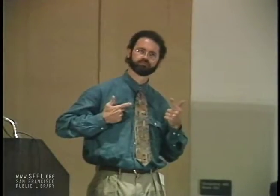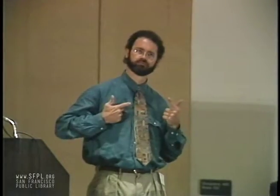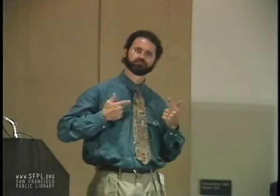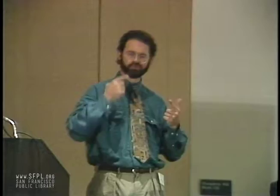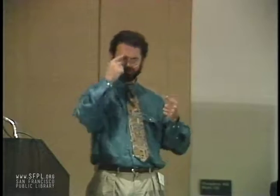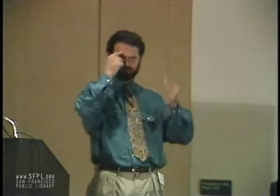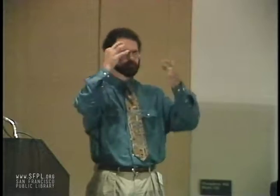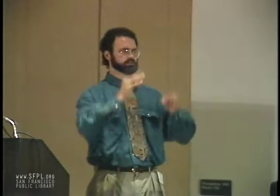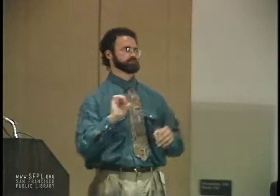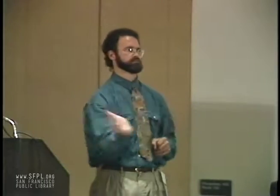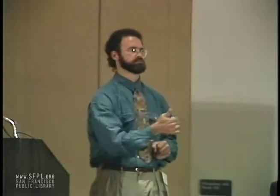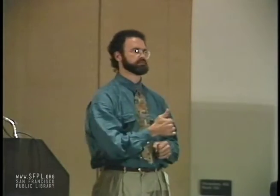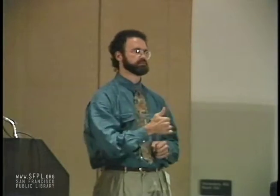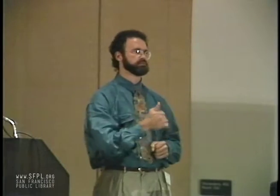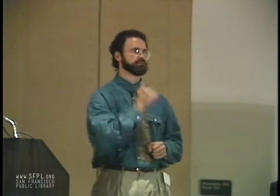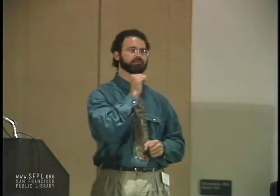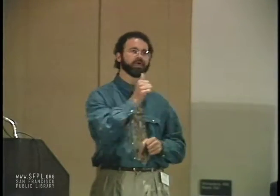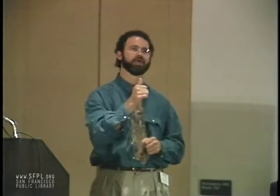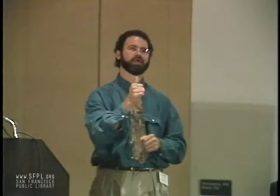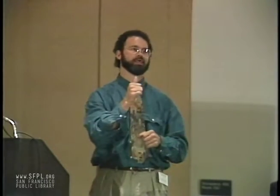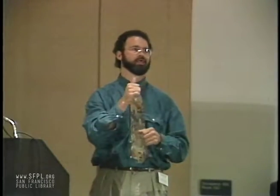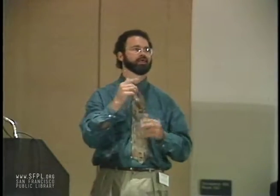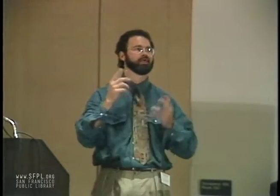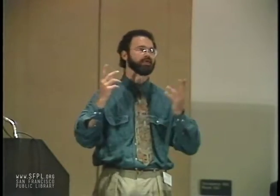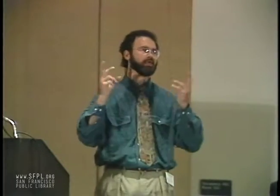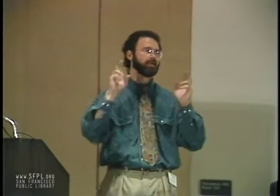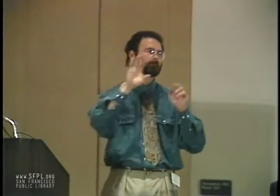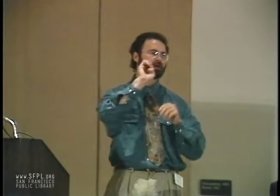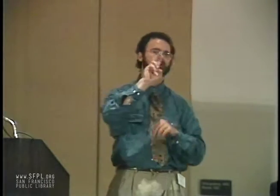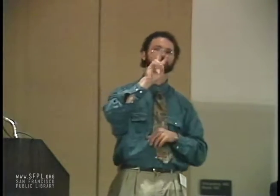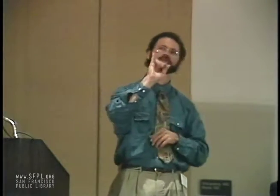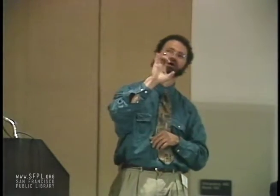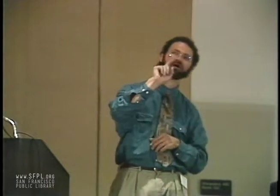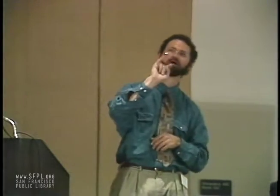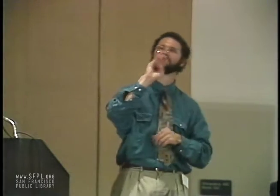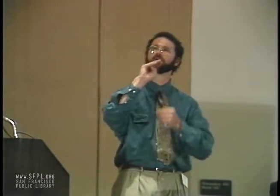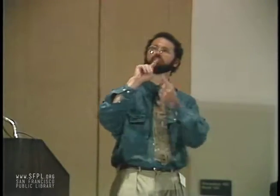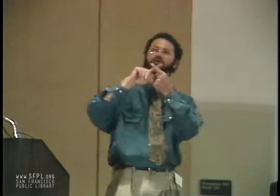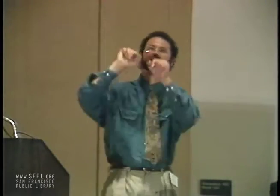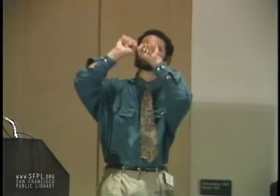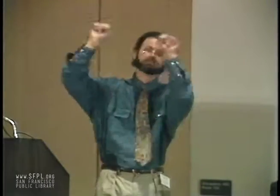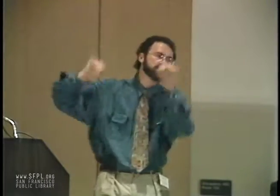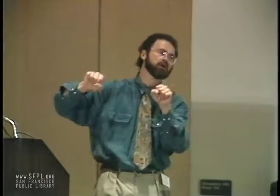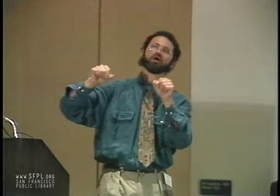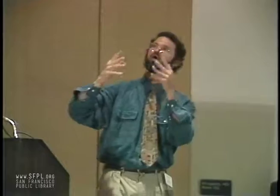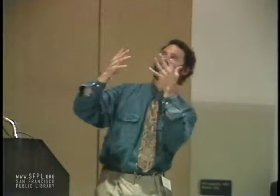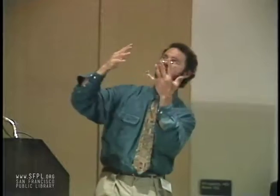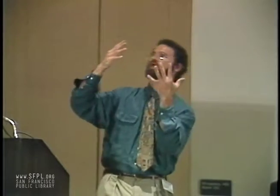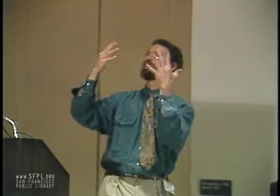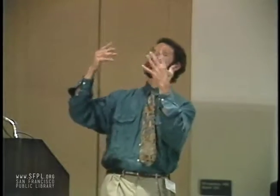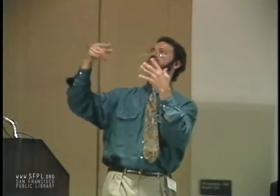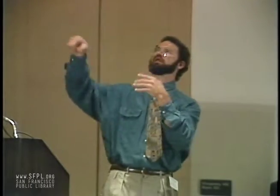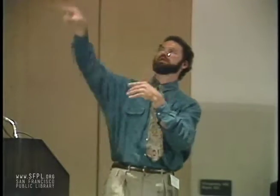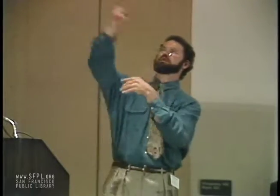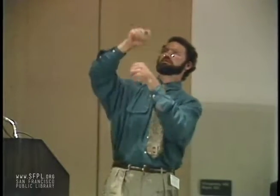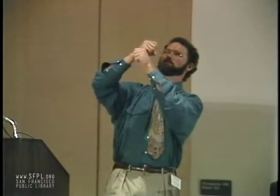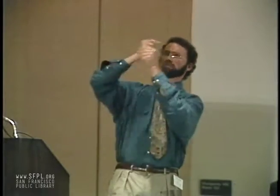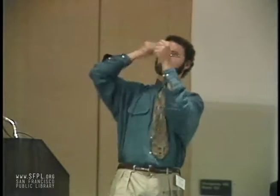Other writings have to do with the importance of self-determination within the deaf community, the need to stop being victims